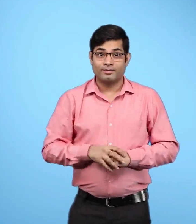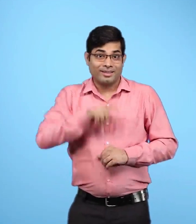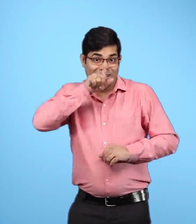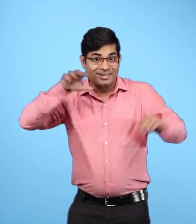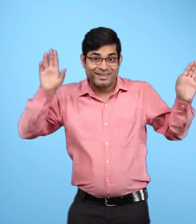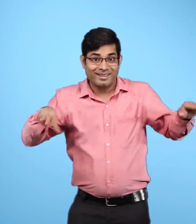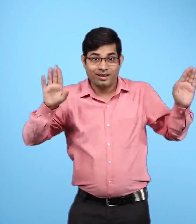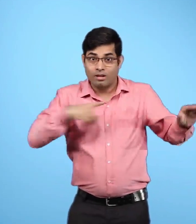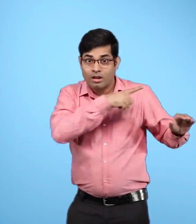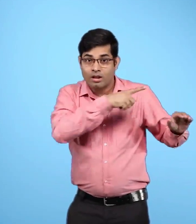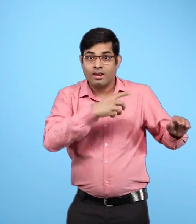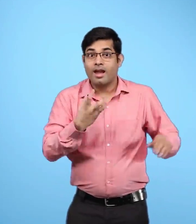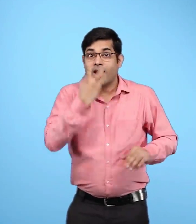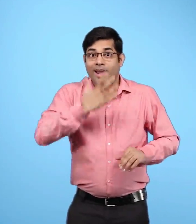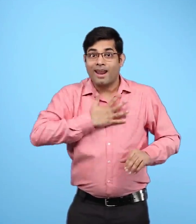"I like guavas."